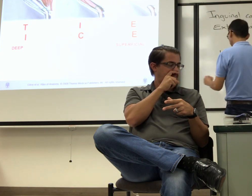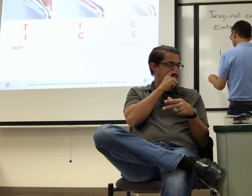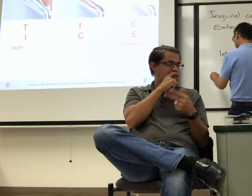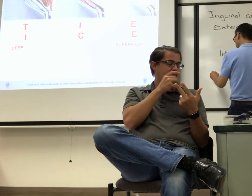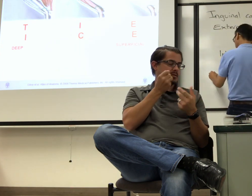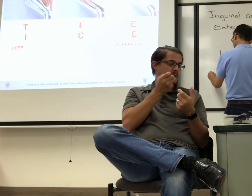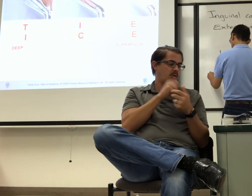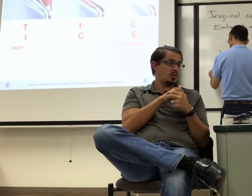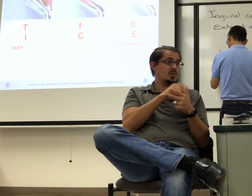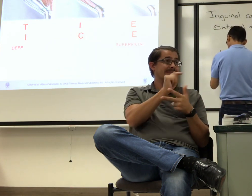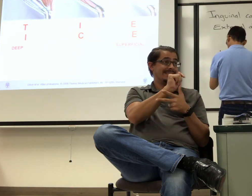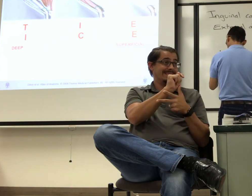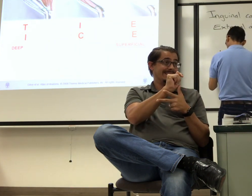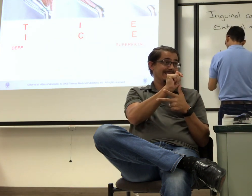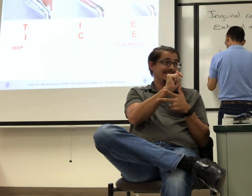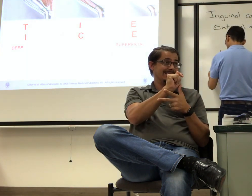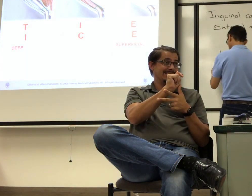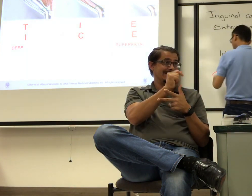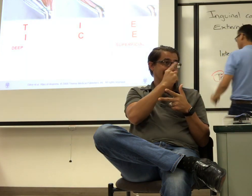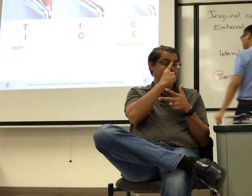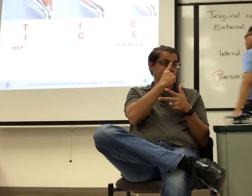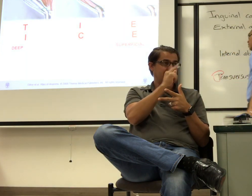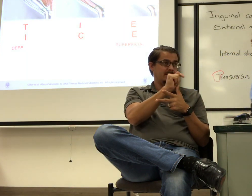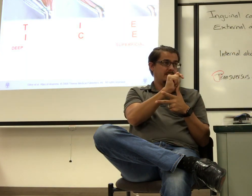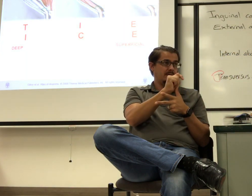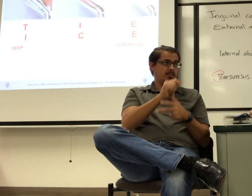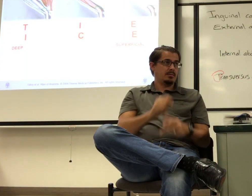so the T